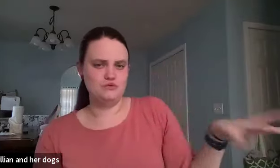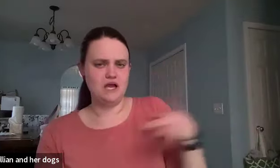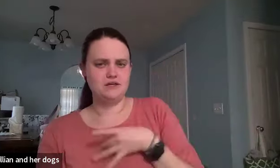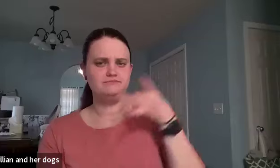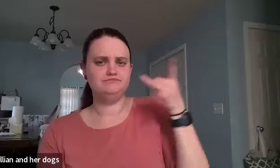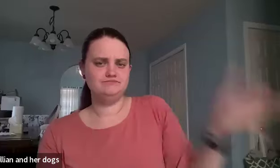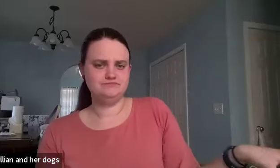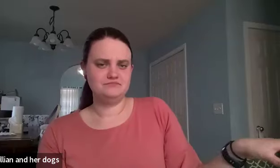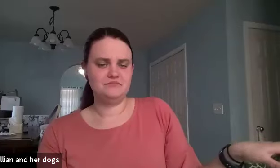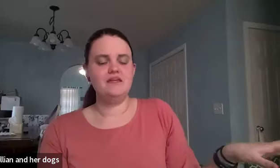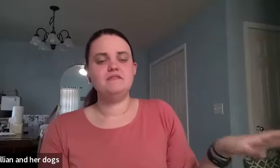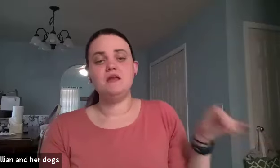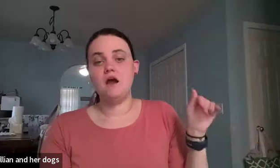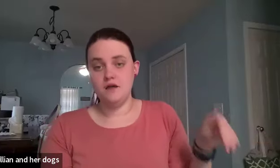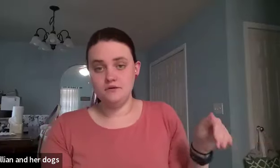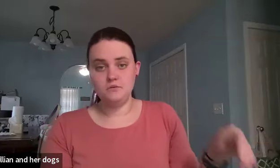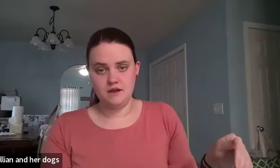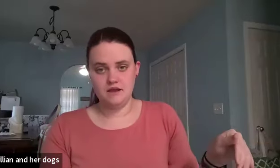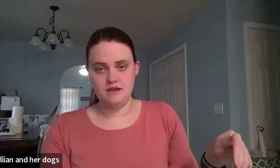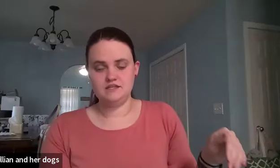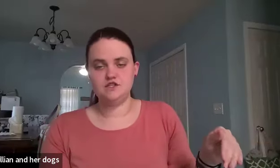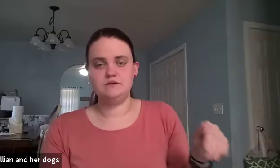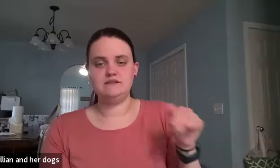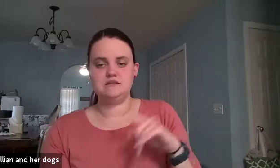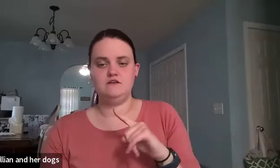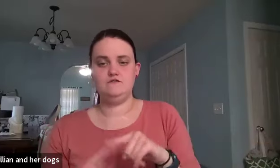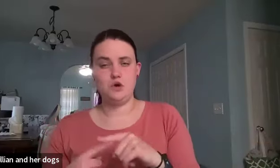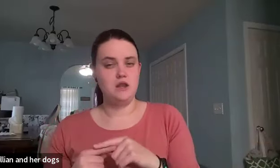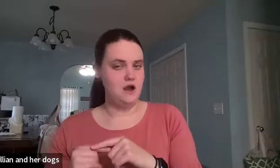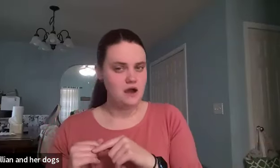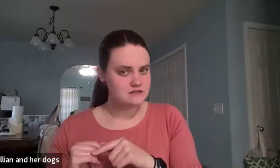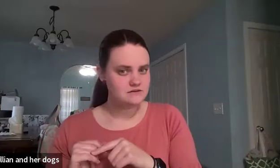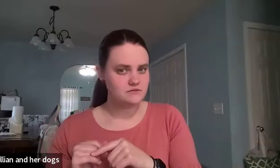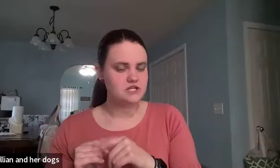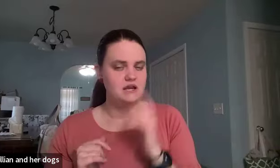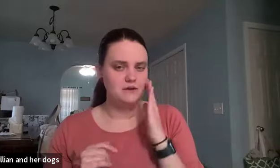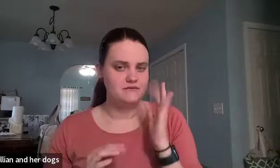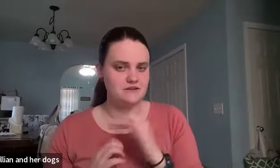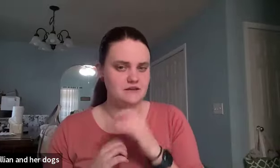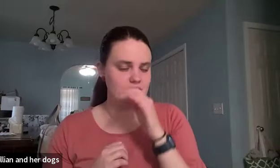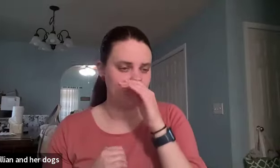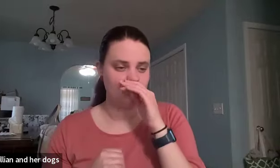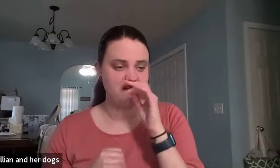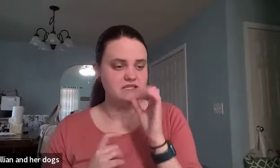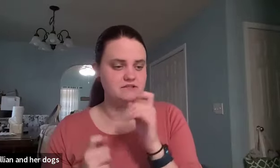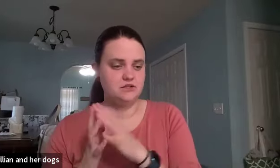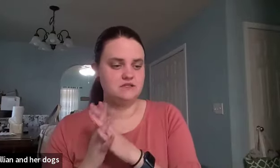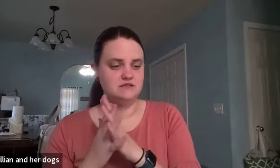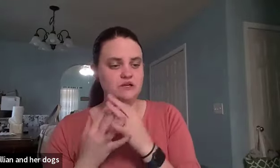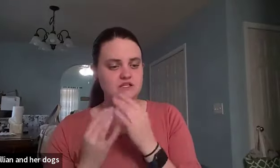don't like. The other way is doing the sign for not, which I know we haven't done, and I'm about to give it to you because this one